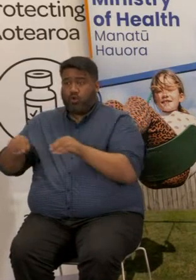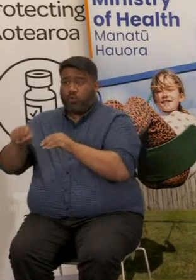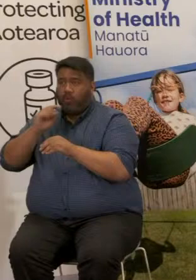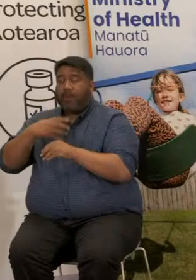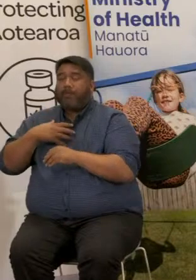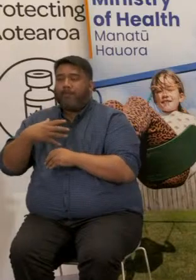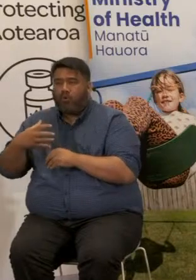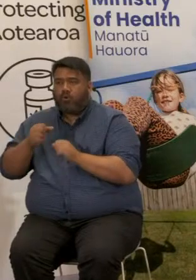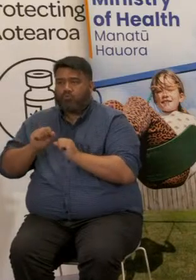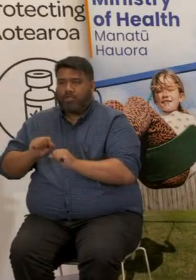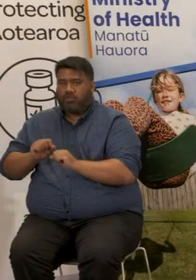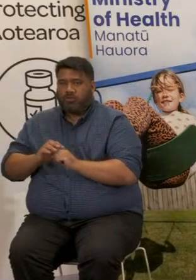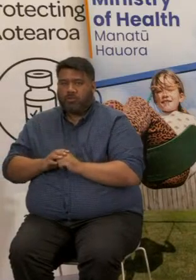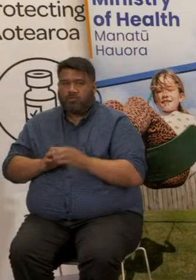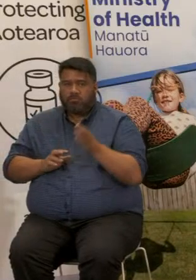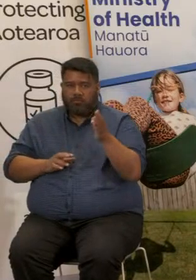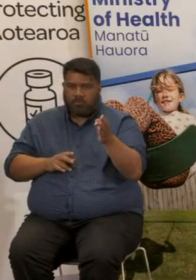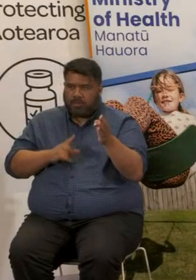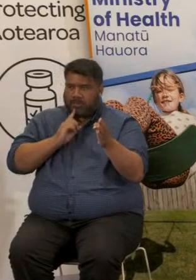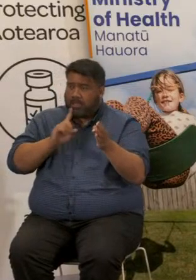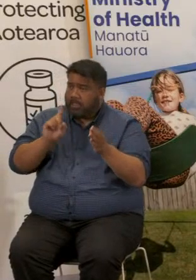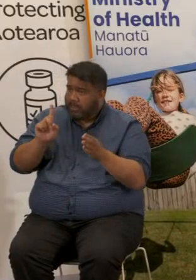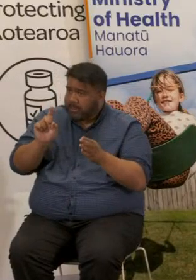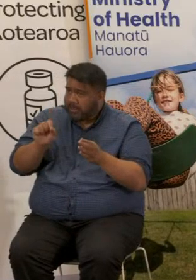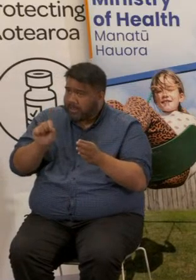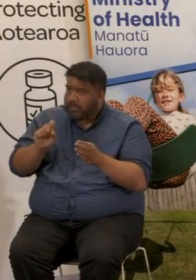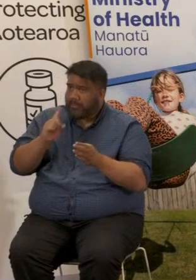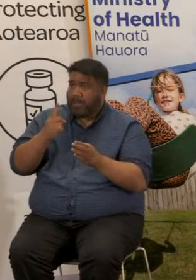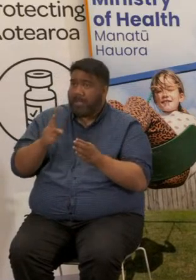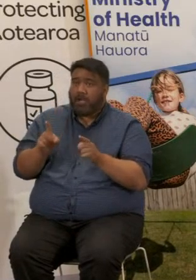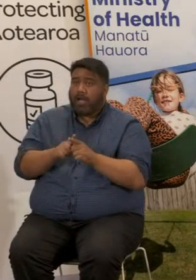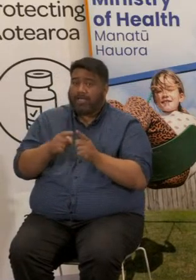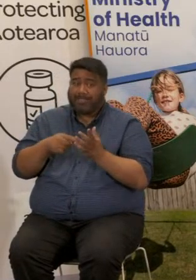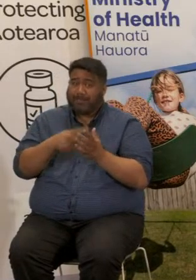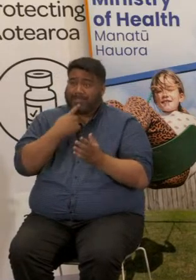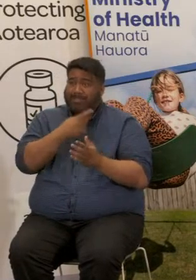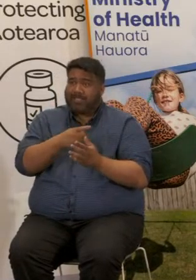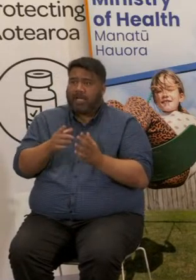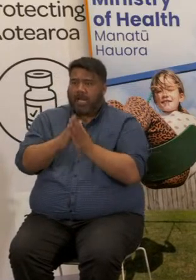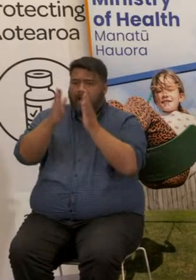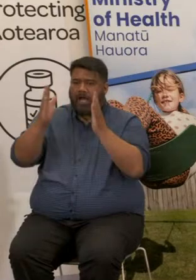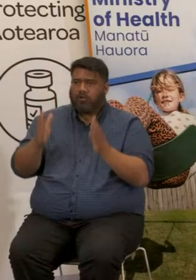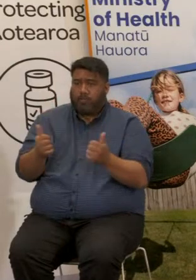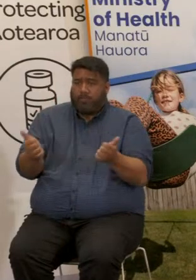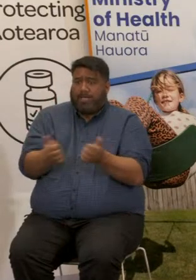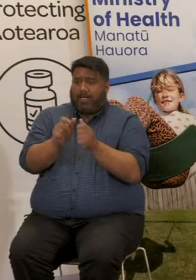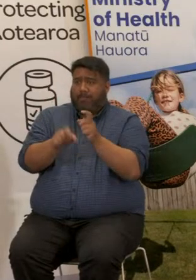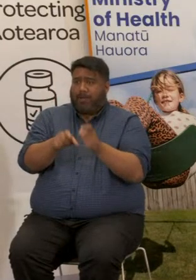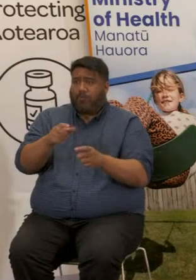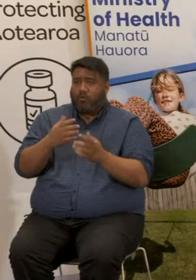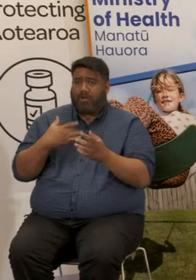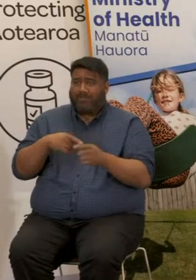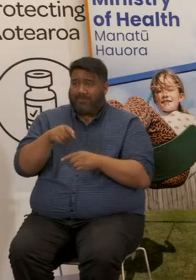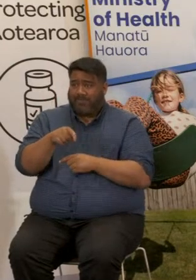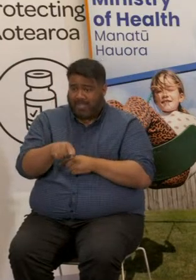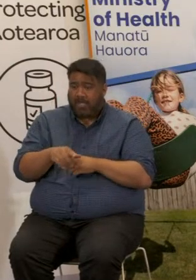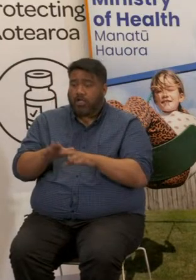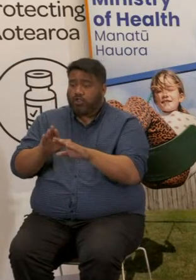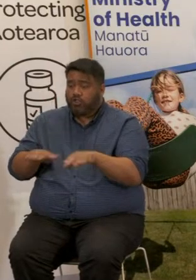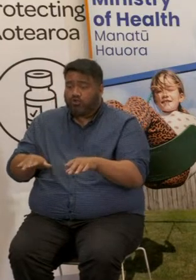Tamati, there's big households, and if we have, for example, children who can't be vaccinated and then adults who won't be